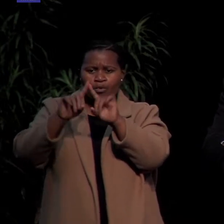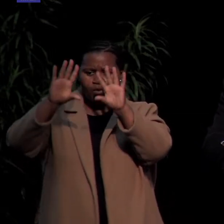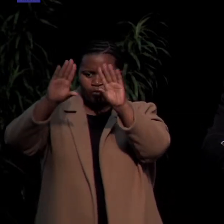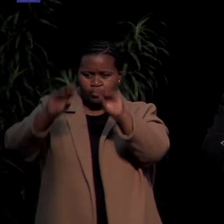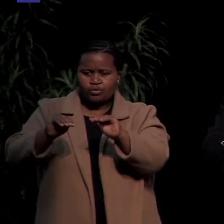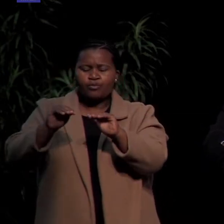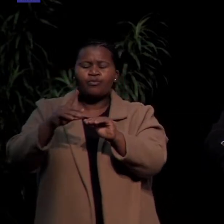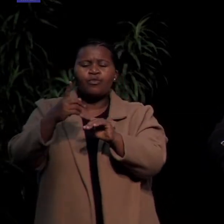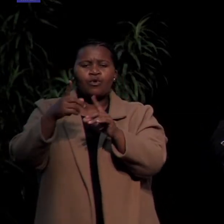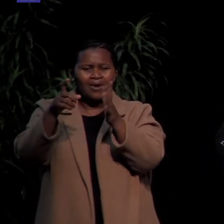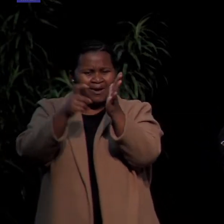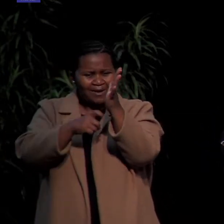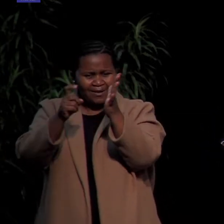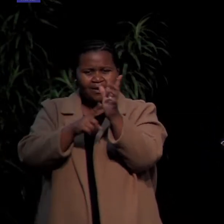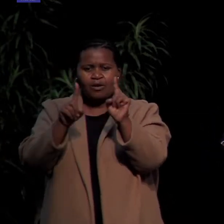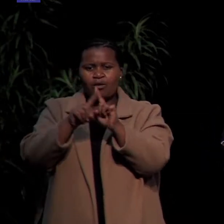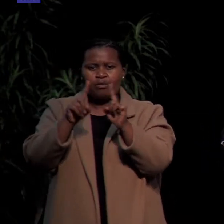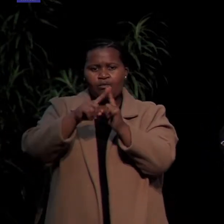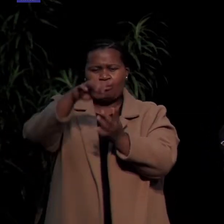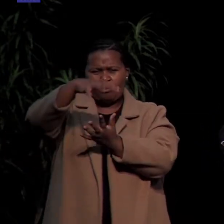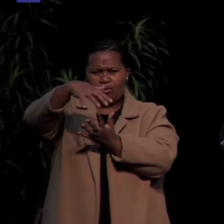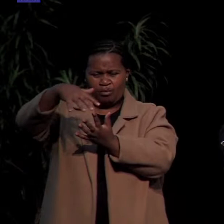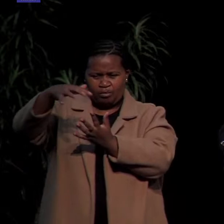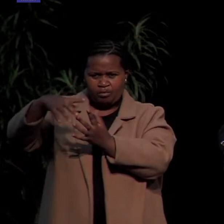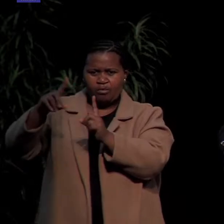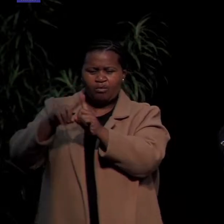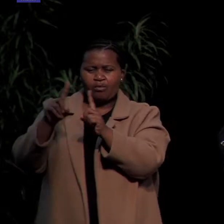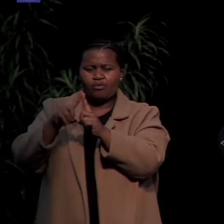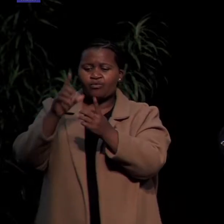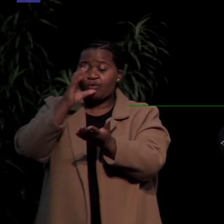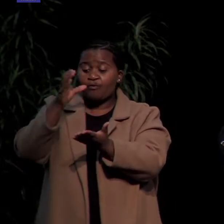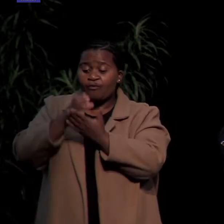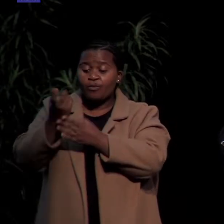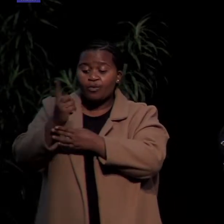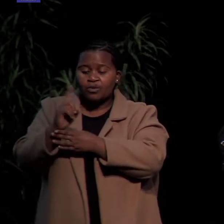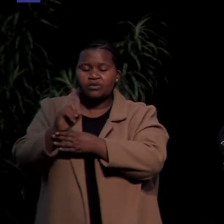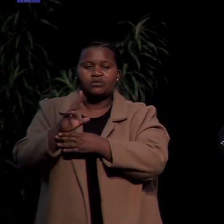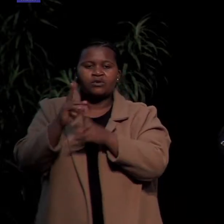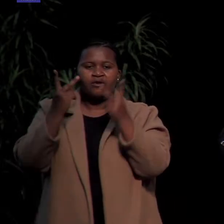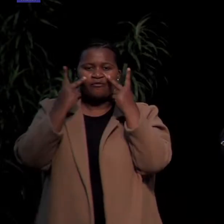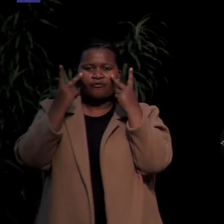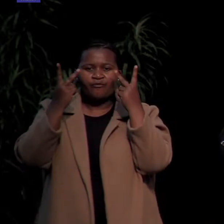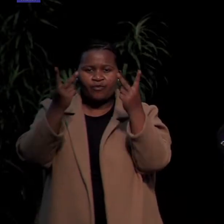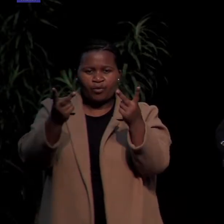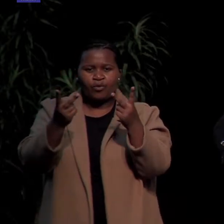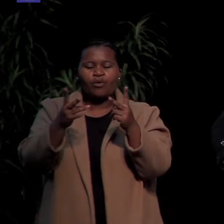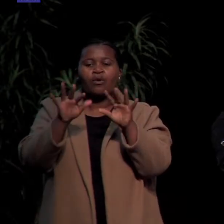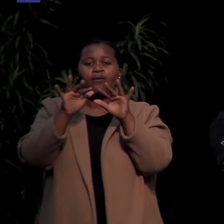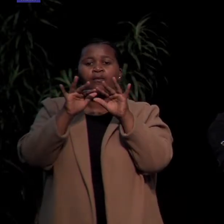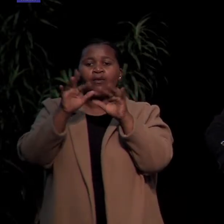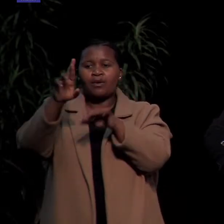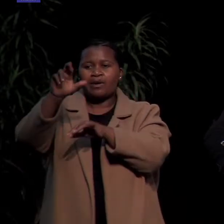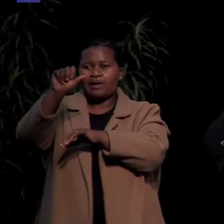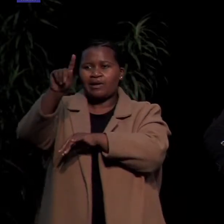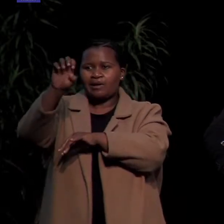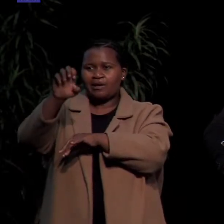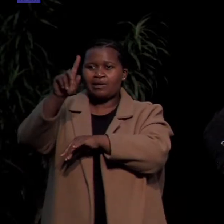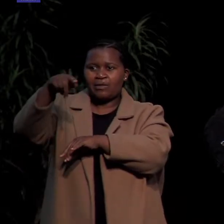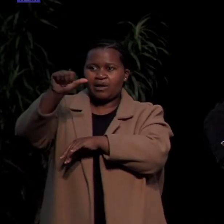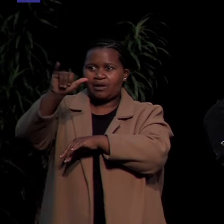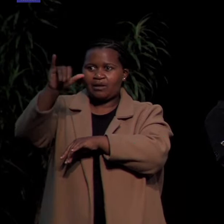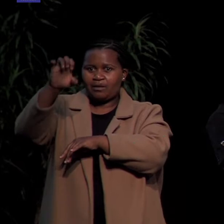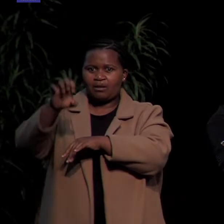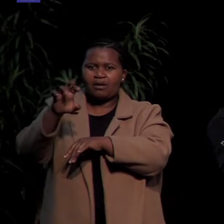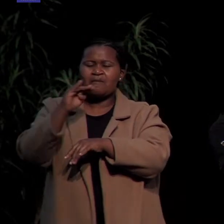its credit control and debt collection policy. It also confirms the view that Ratepayers Association cannot take the